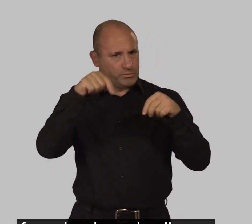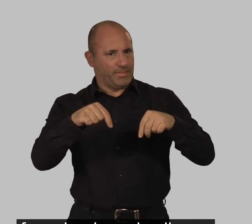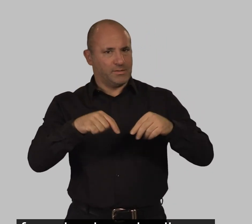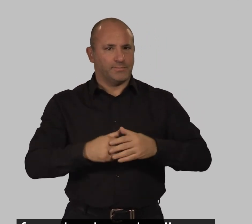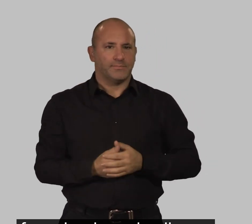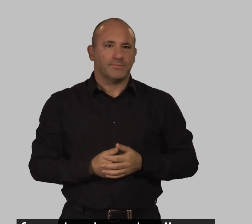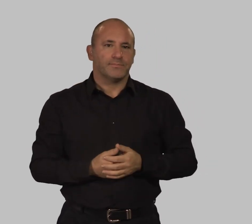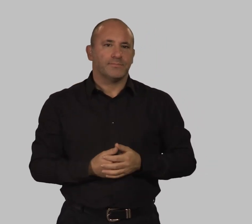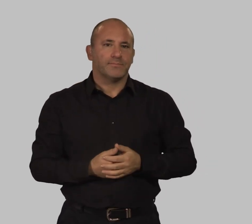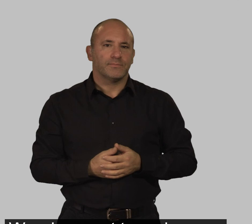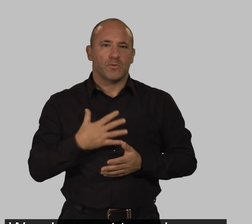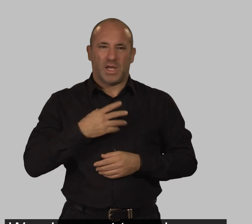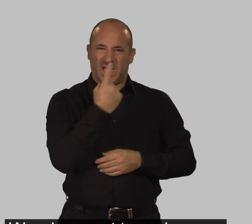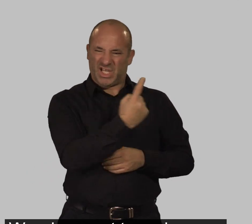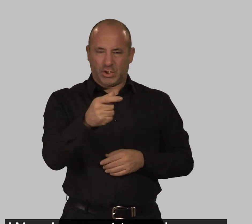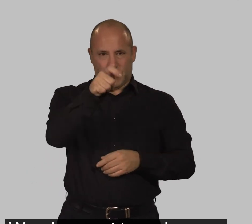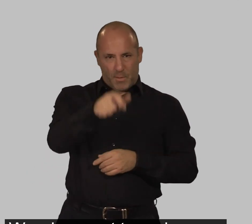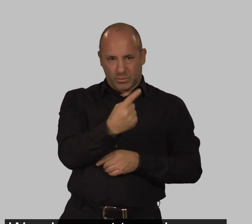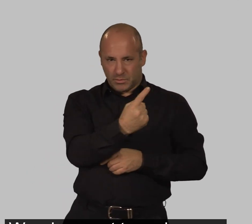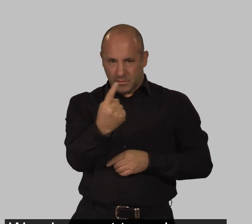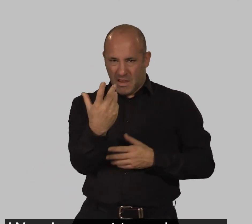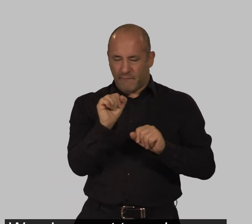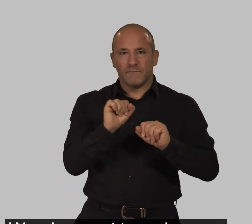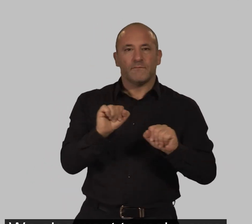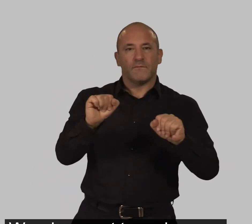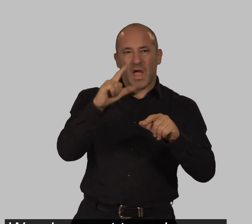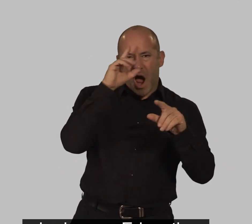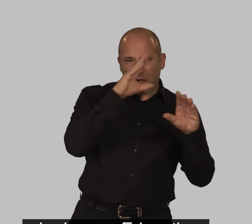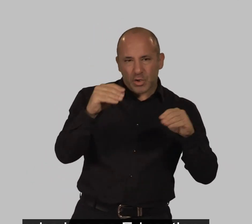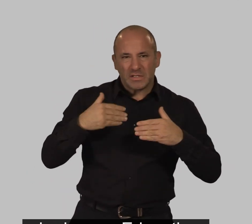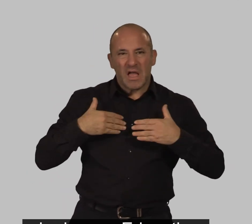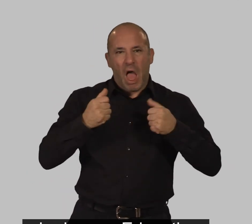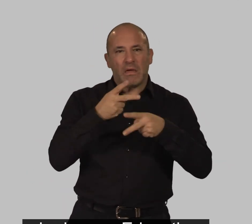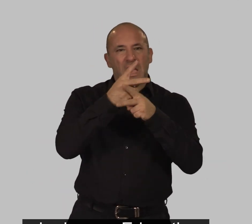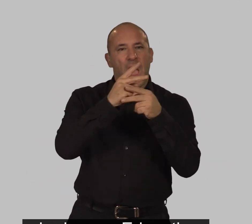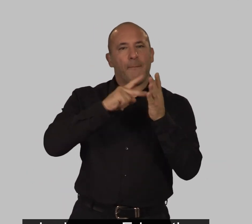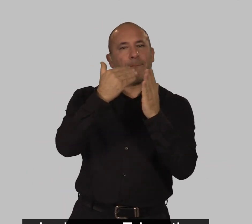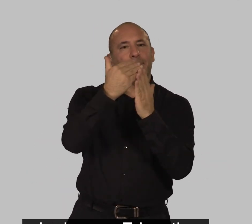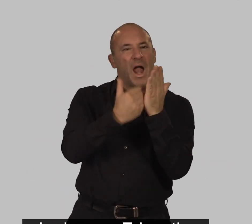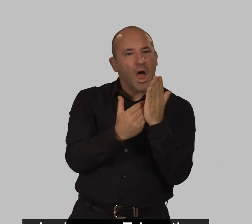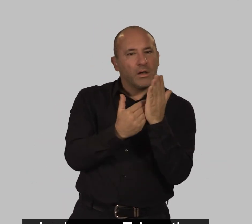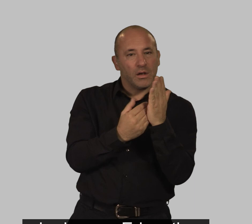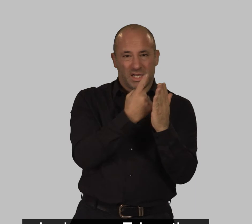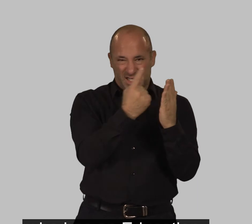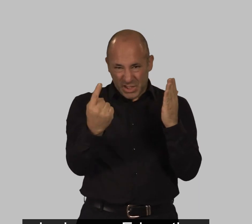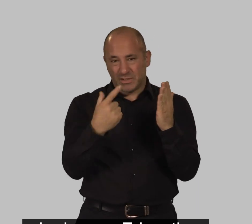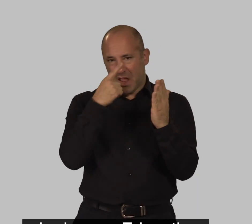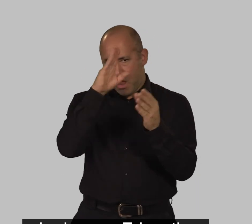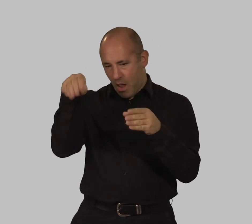We also want to make sure that every young person who has an education, health and care plan has